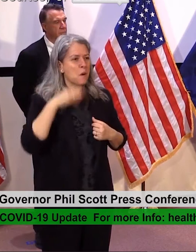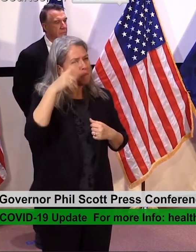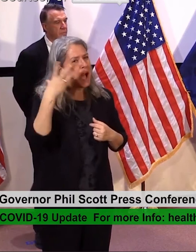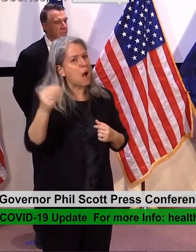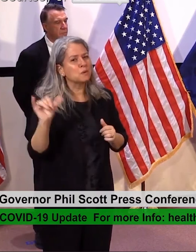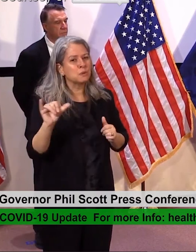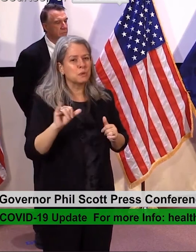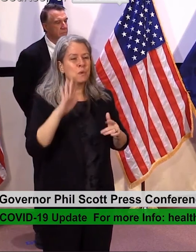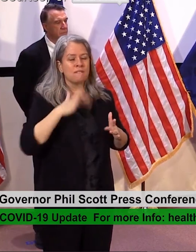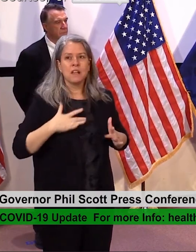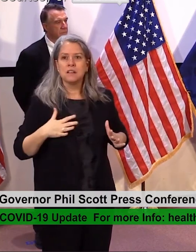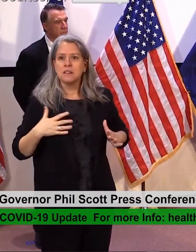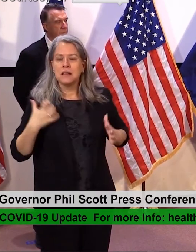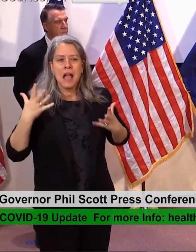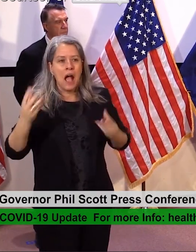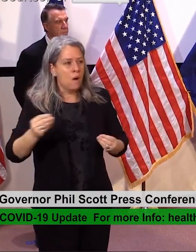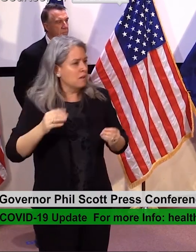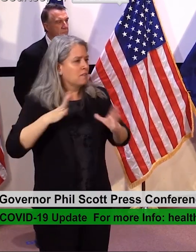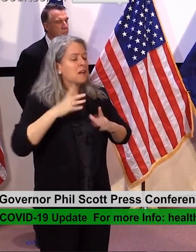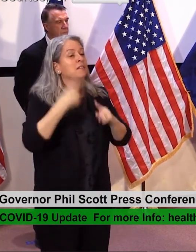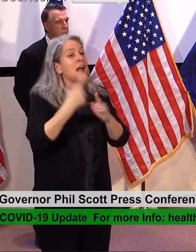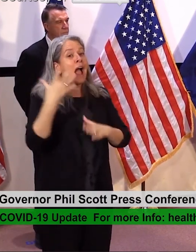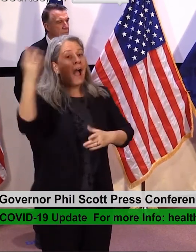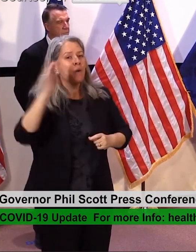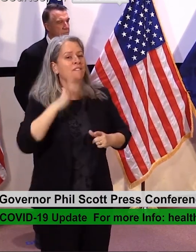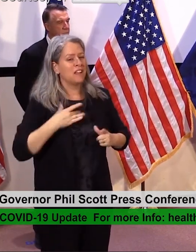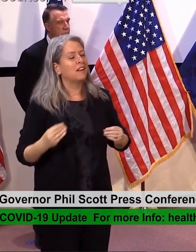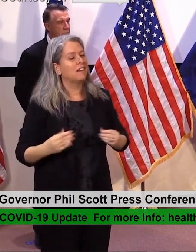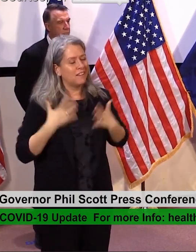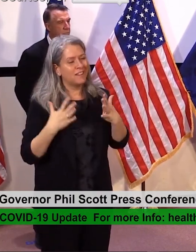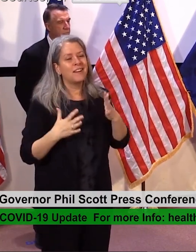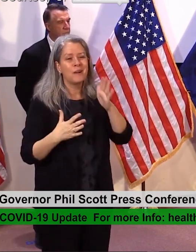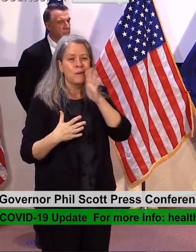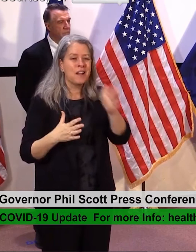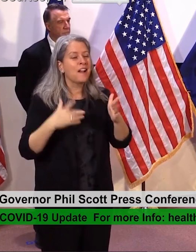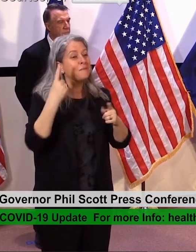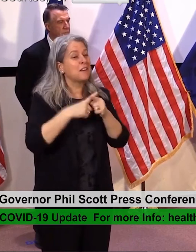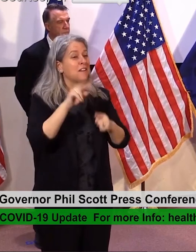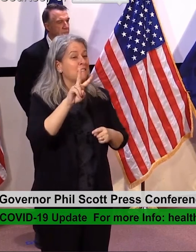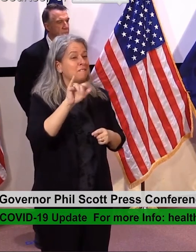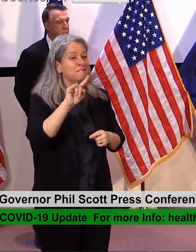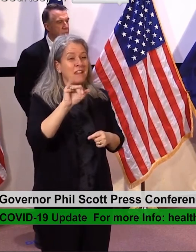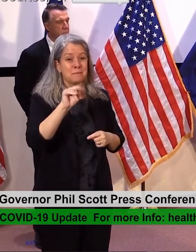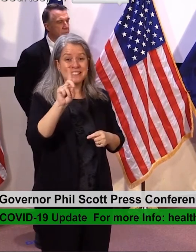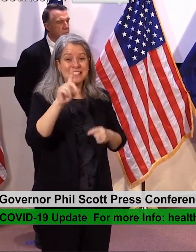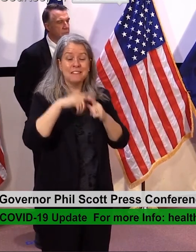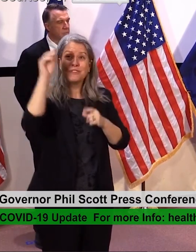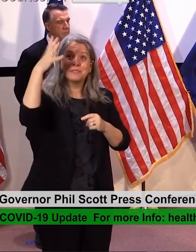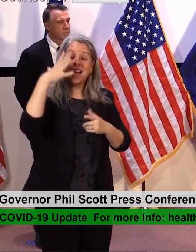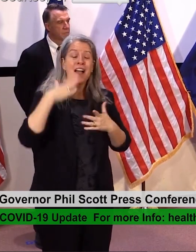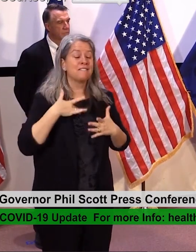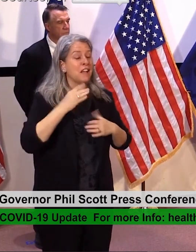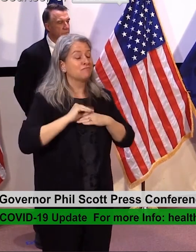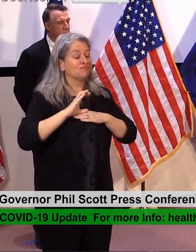be incredibly strong. And the restorative powers of being outside and being able to make a little vitamin D is more important than ever.